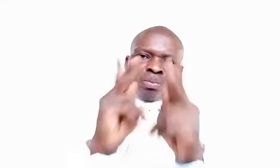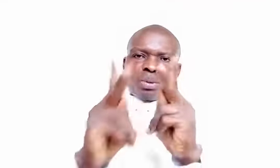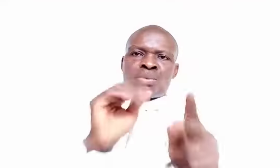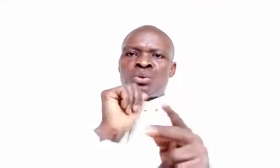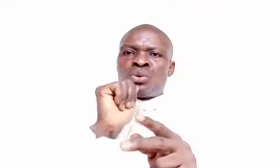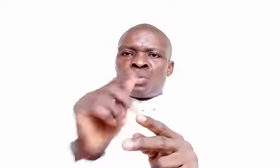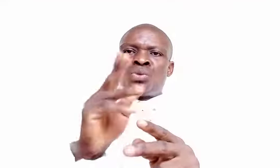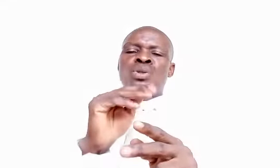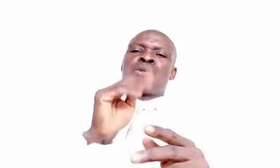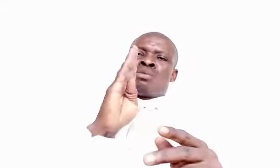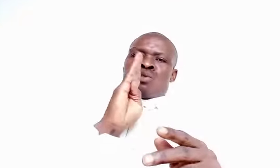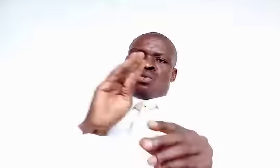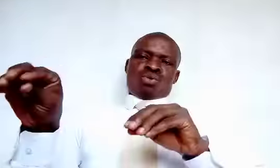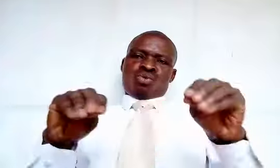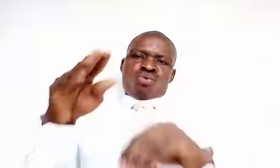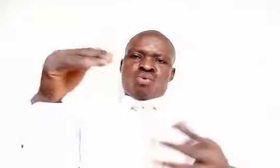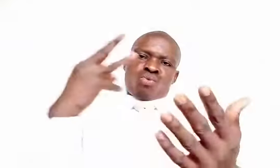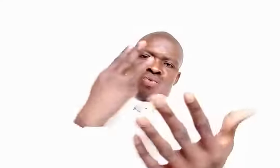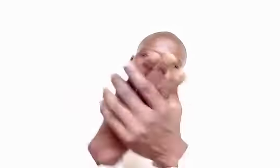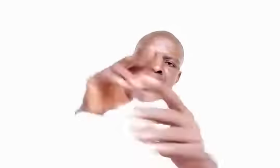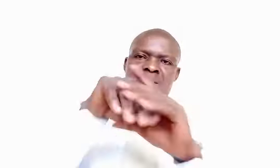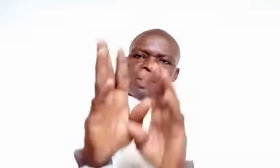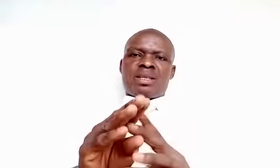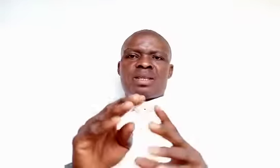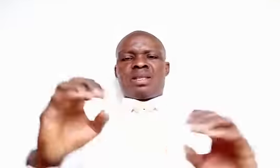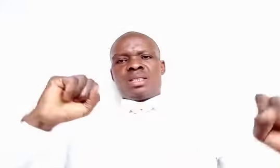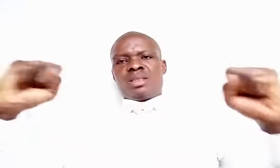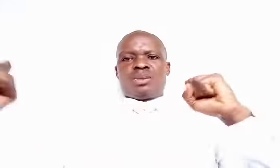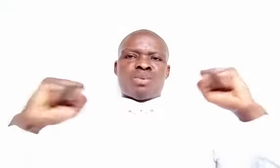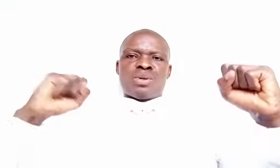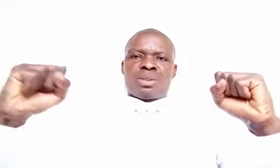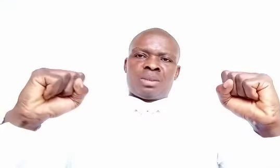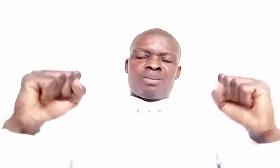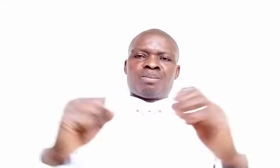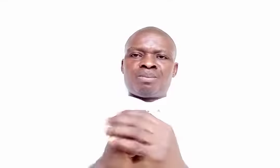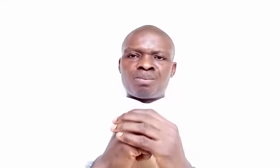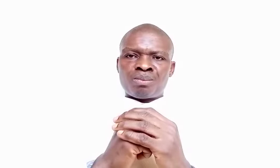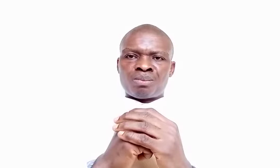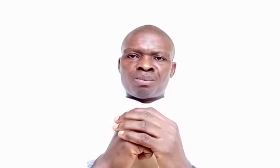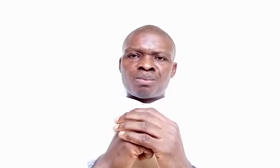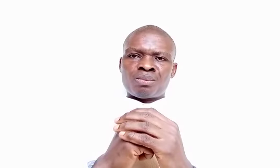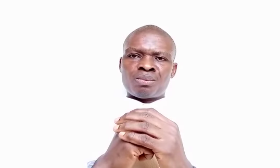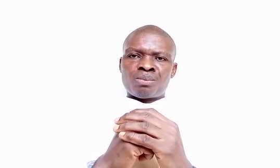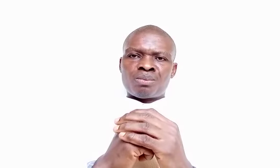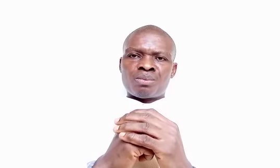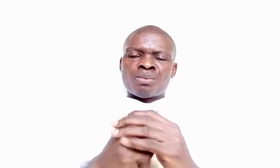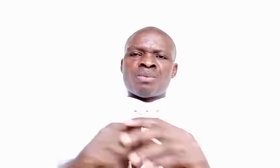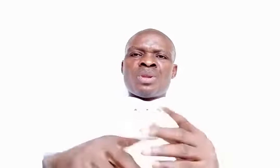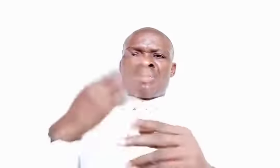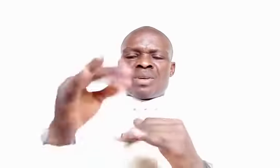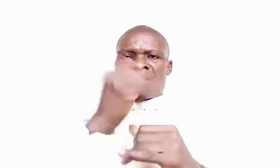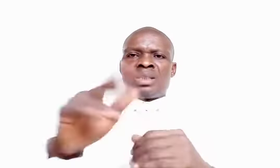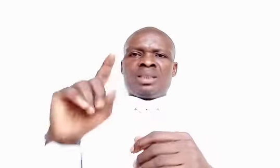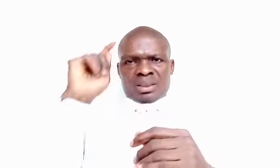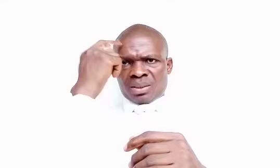in competitions. This leads to the waste of the nation's money. Finally, the government should reward